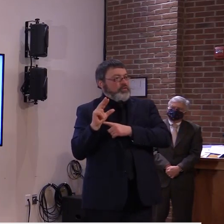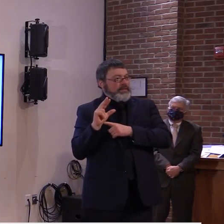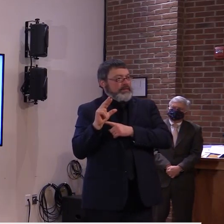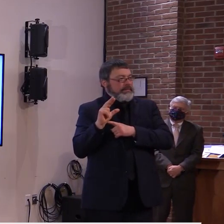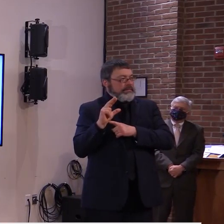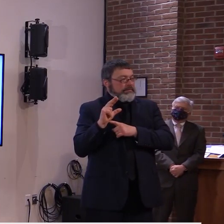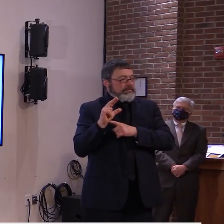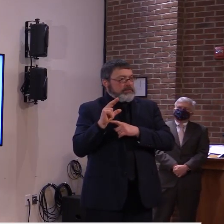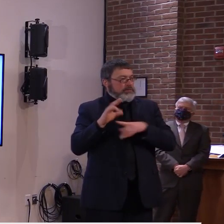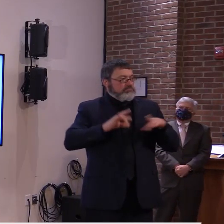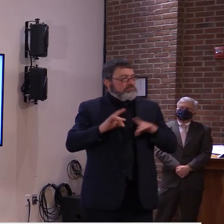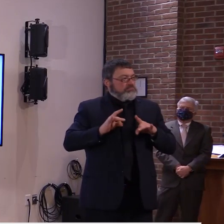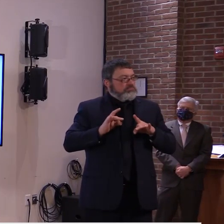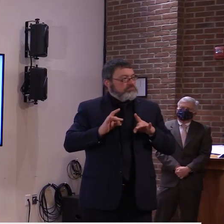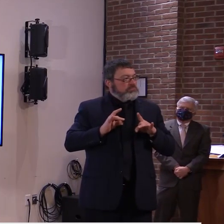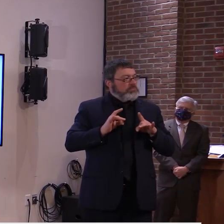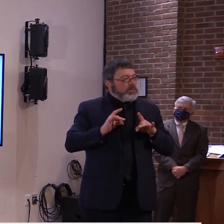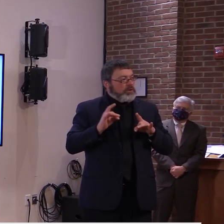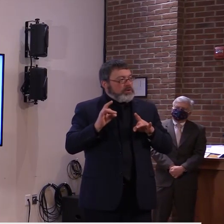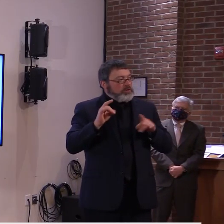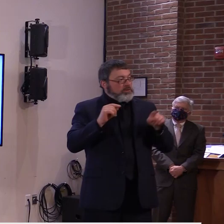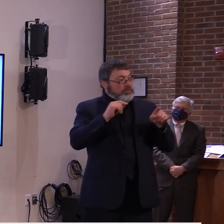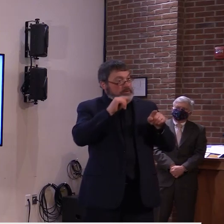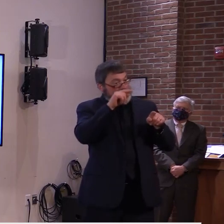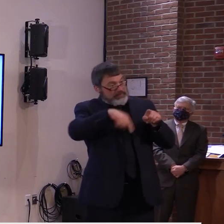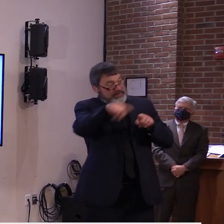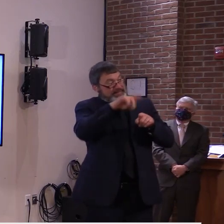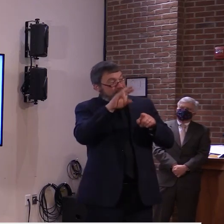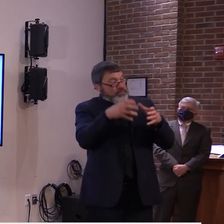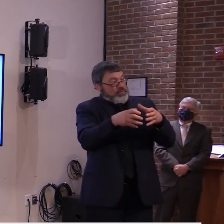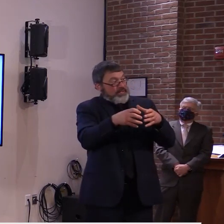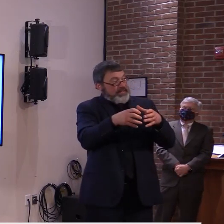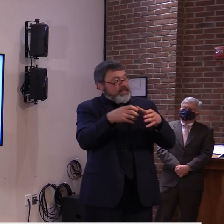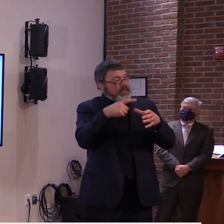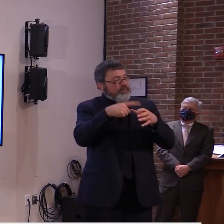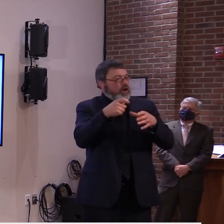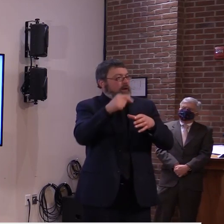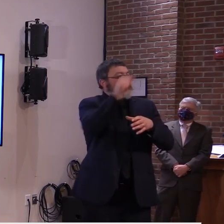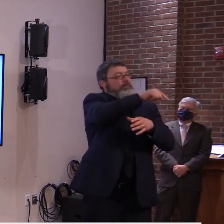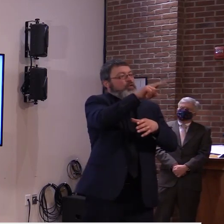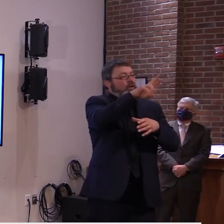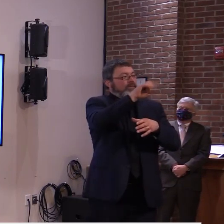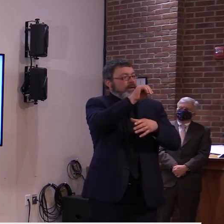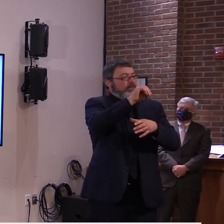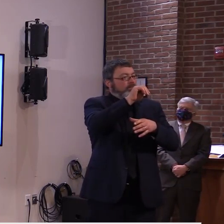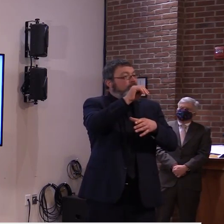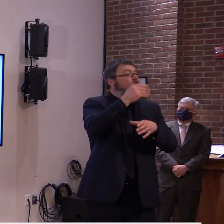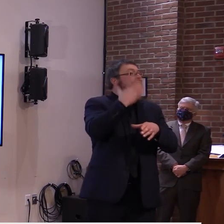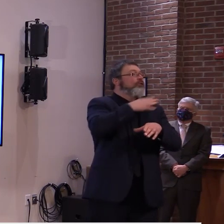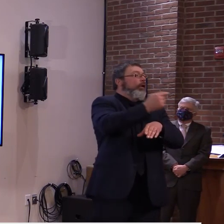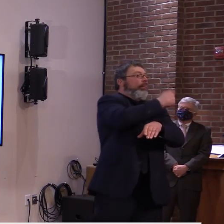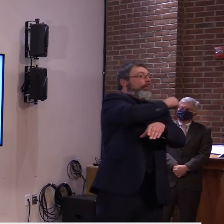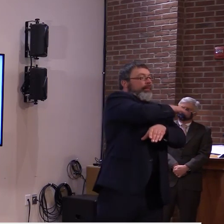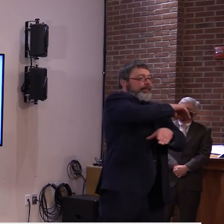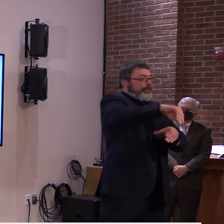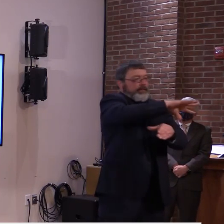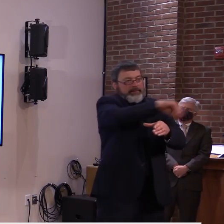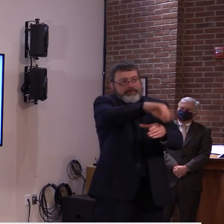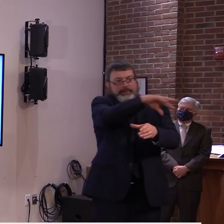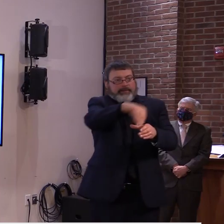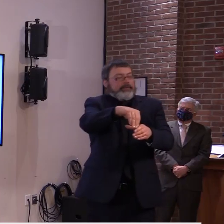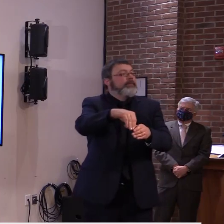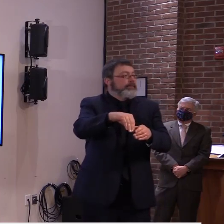total case count. That would be 42 cases from UVM. The additional UVM cases are